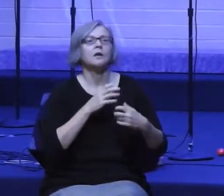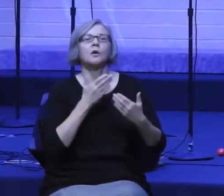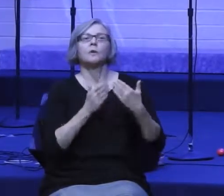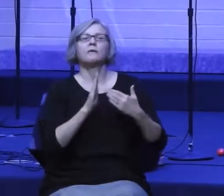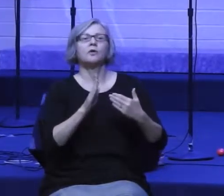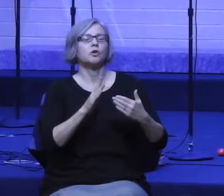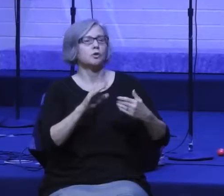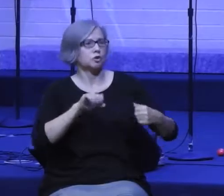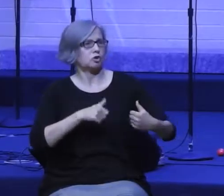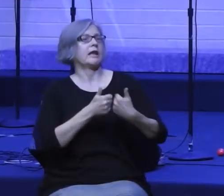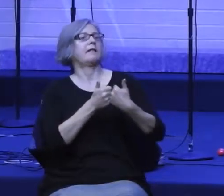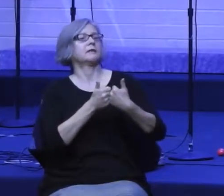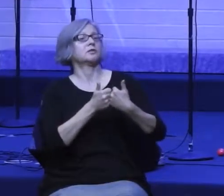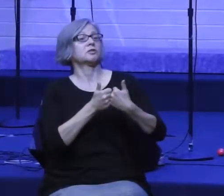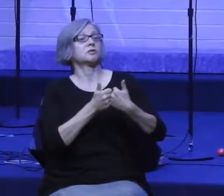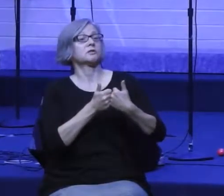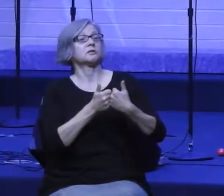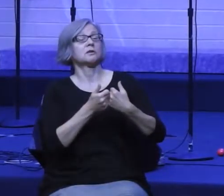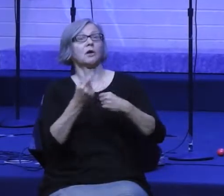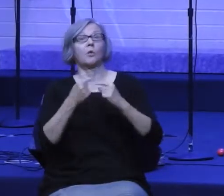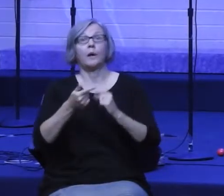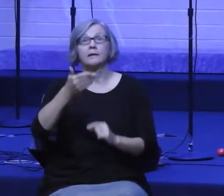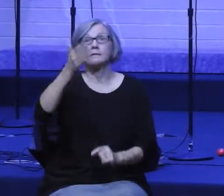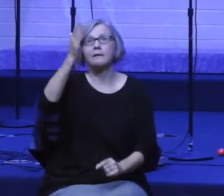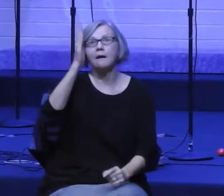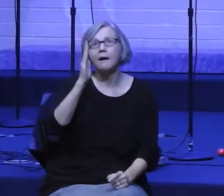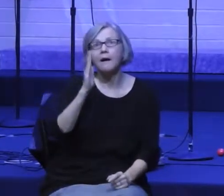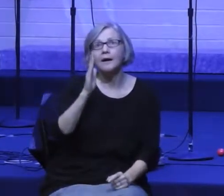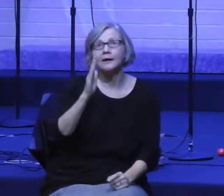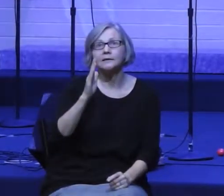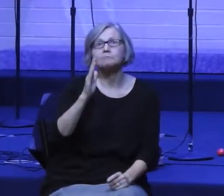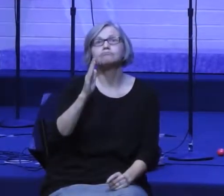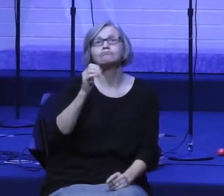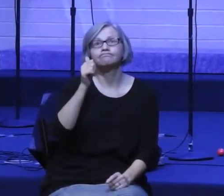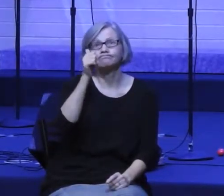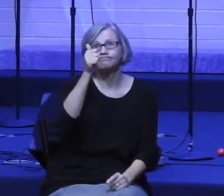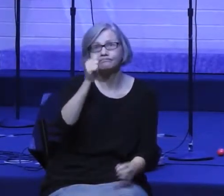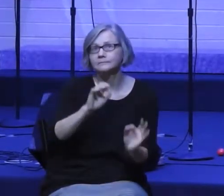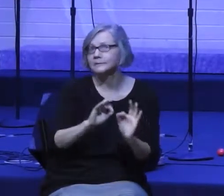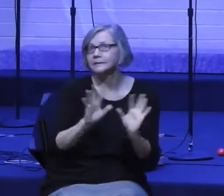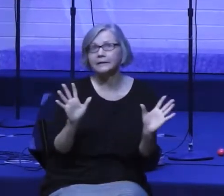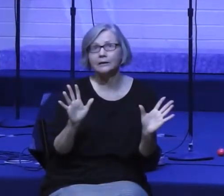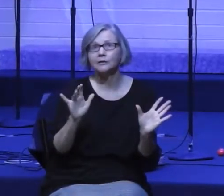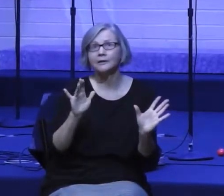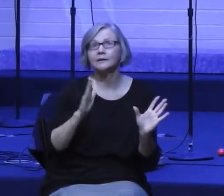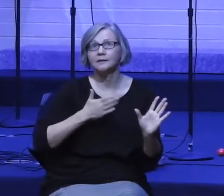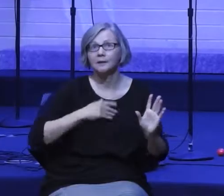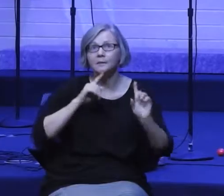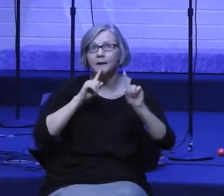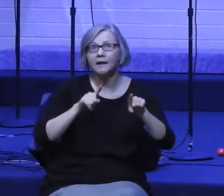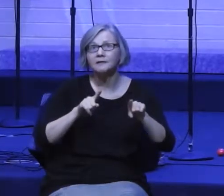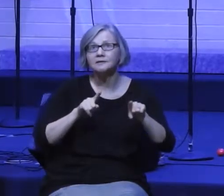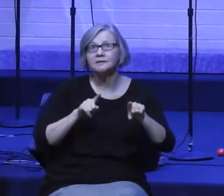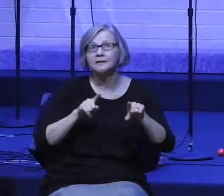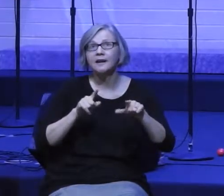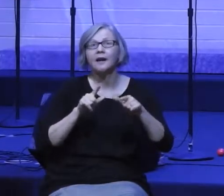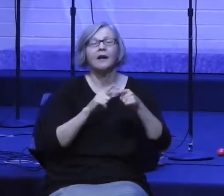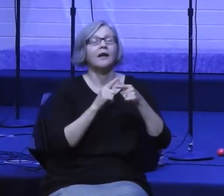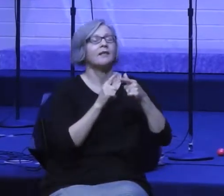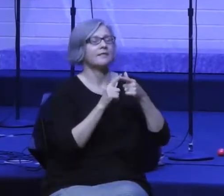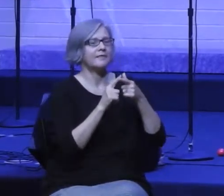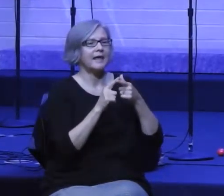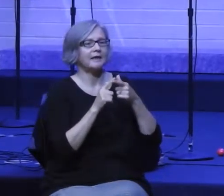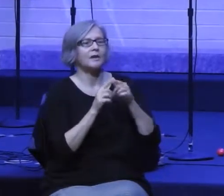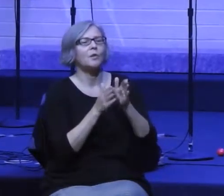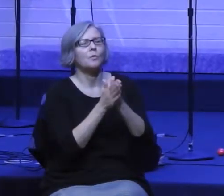then to pray. Another way you could say that is, whatever the struggle, whatever the problem,